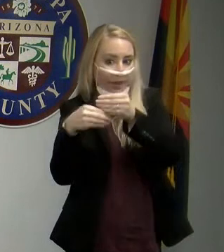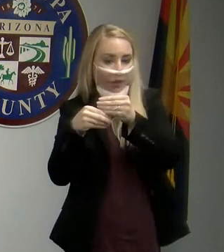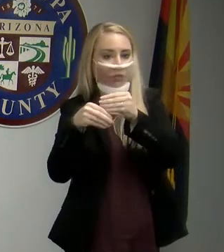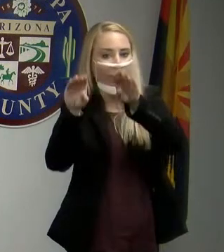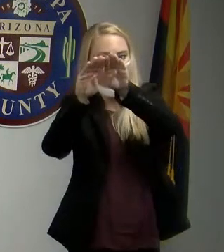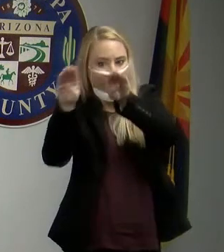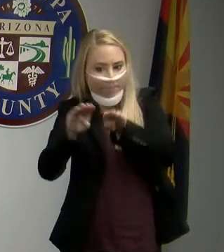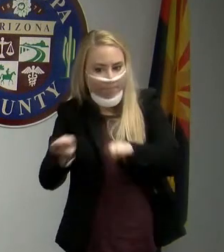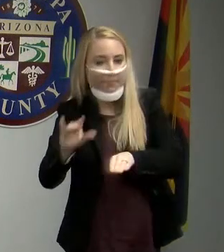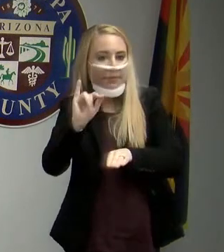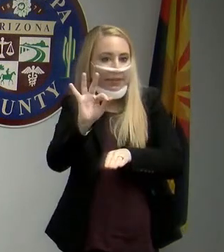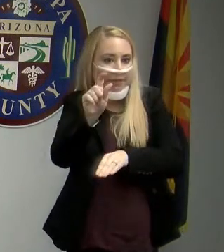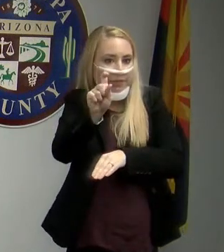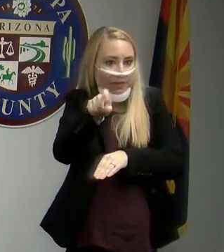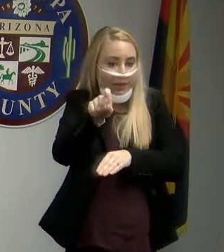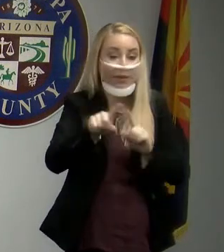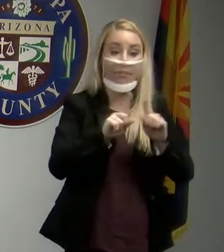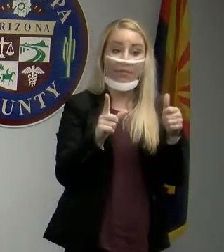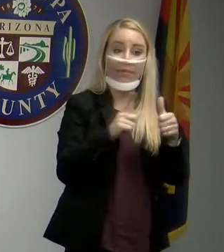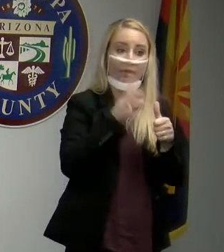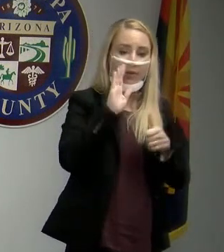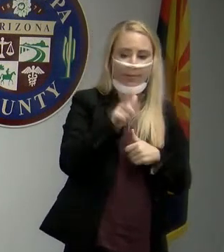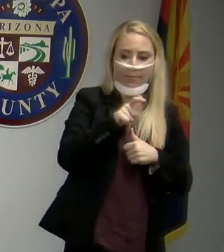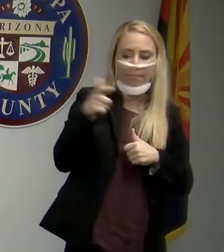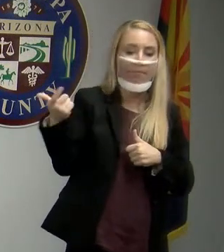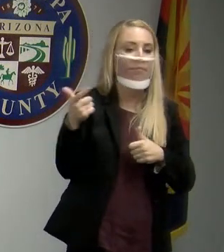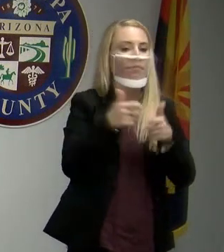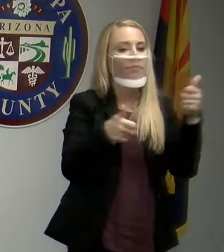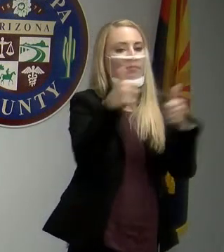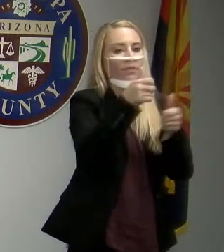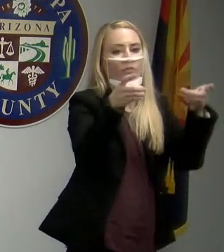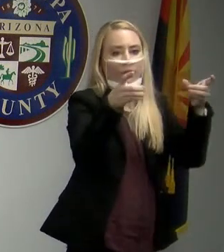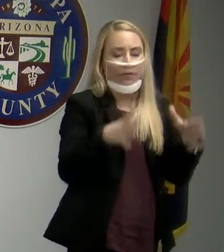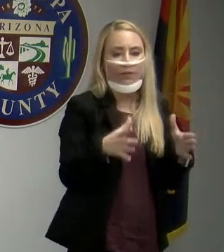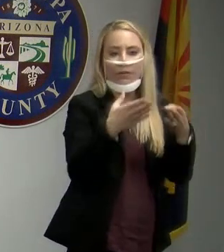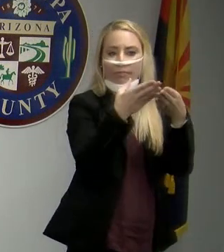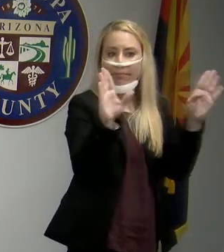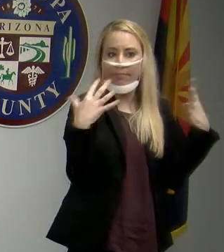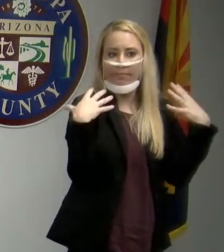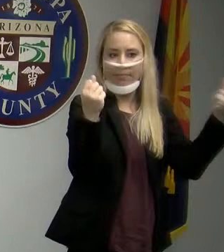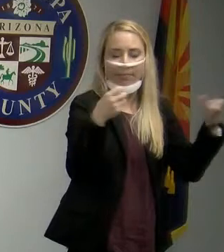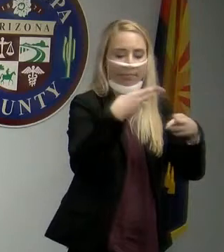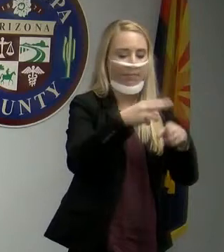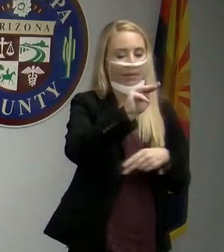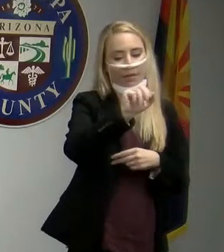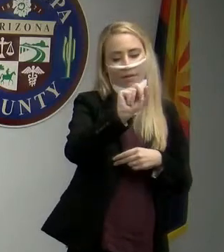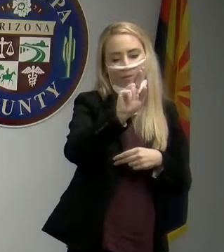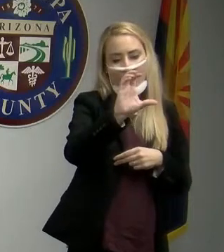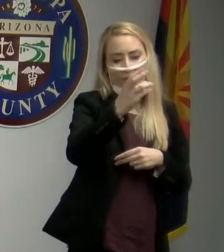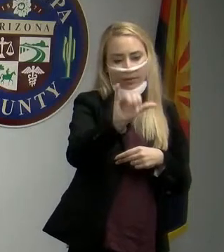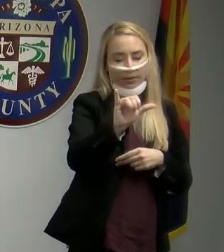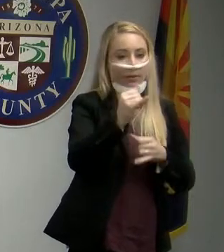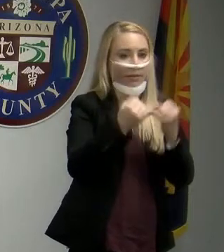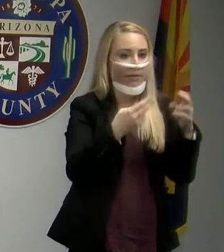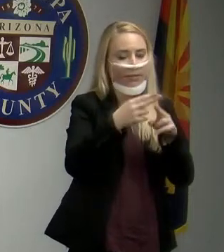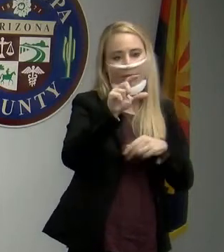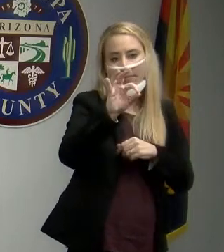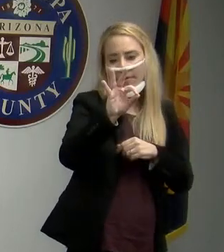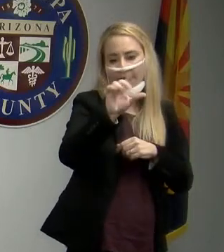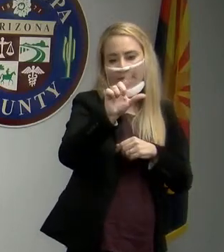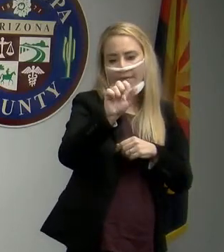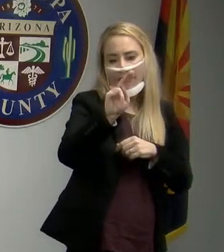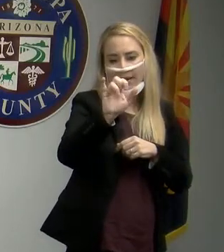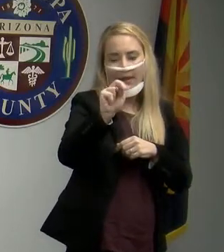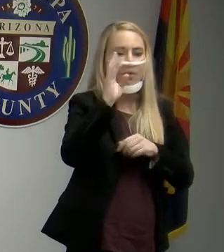to the Executive Director of Maricopa County Department of Public Health, Marcy Flanagan, and she can talk a little bit more about these trends and the data we're